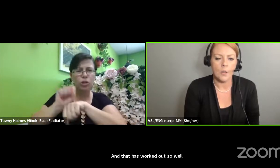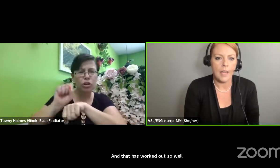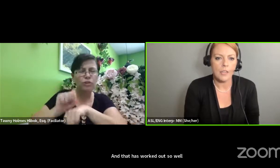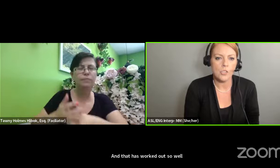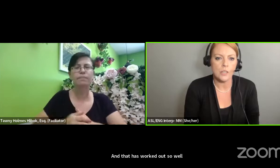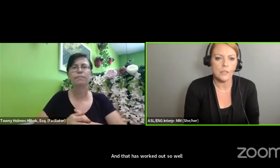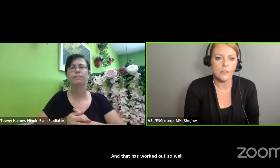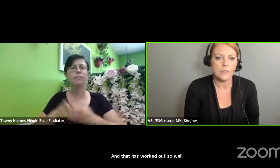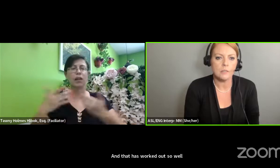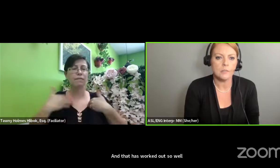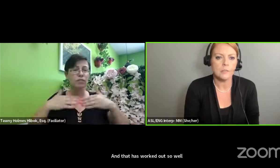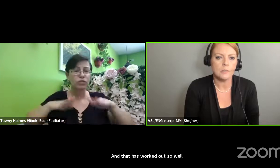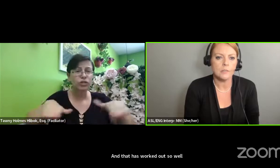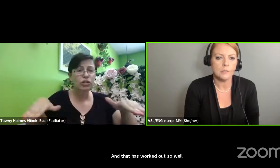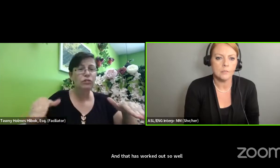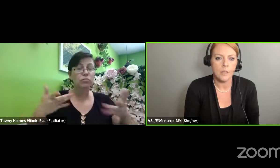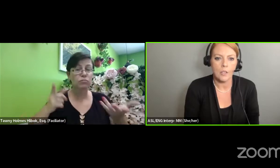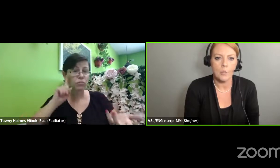and location,